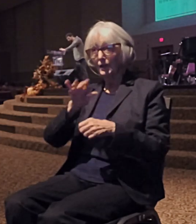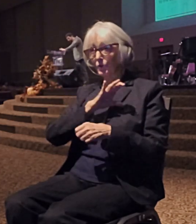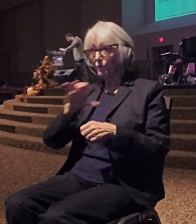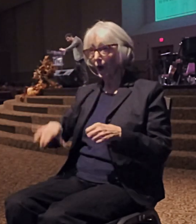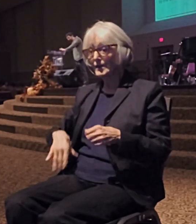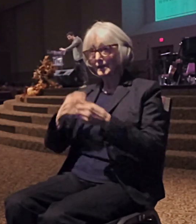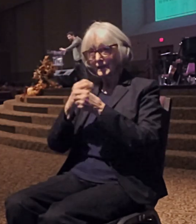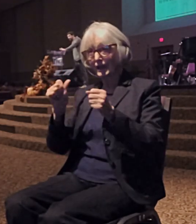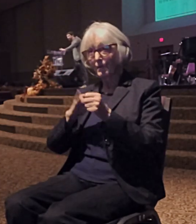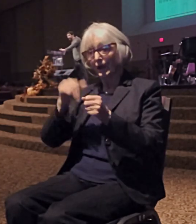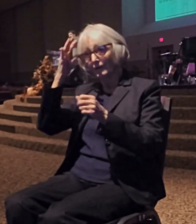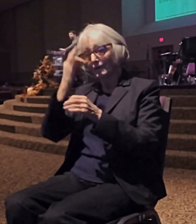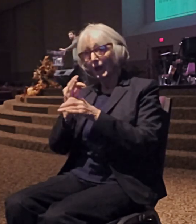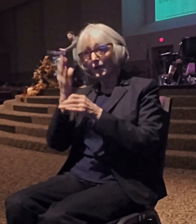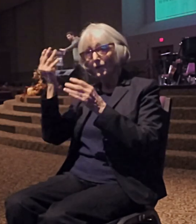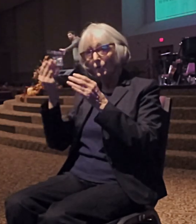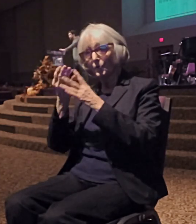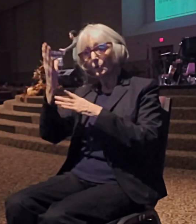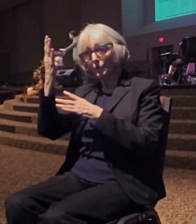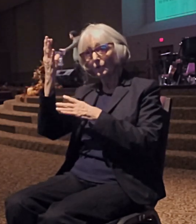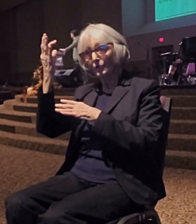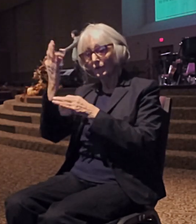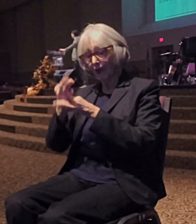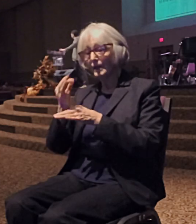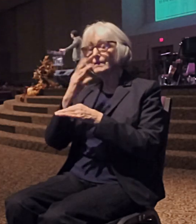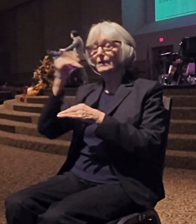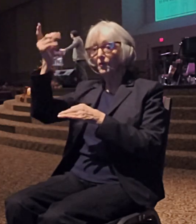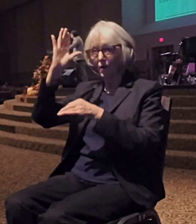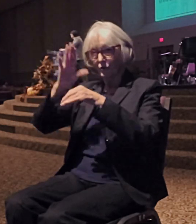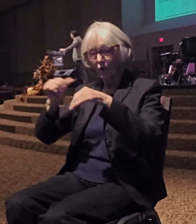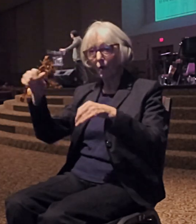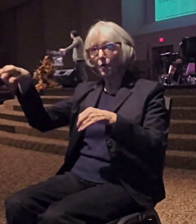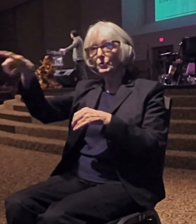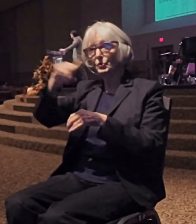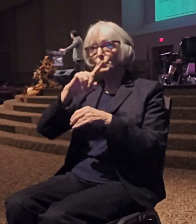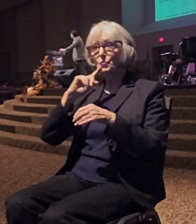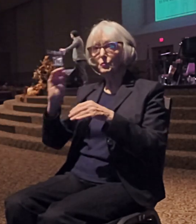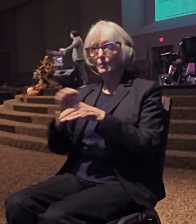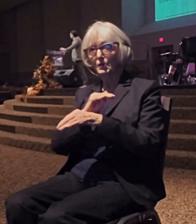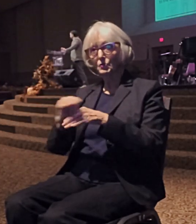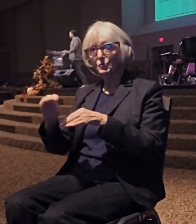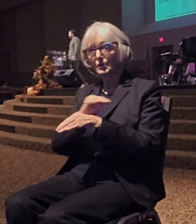by grace through faith, God has called you to ministry.